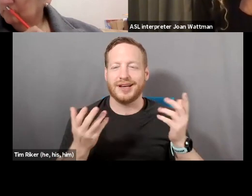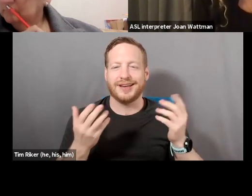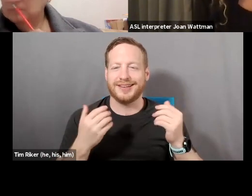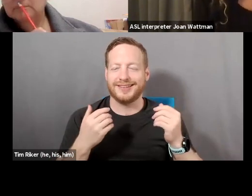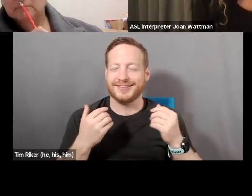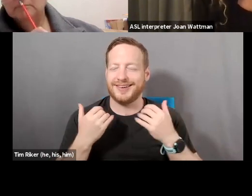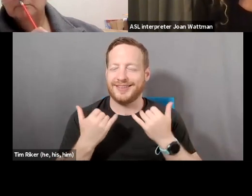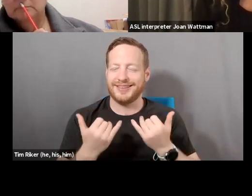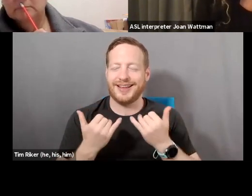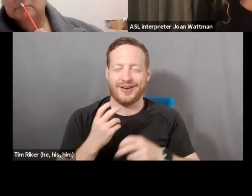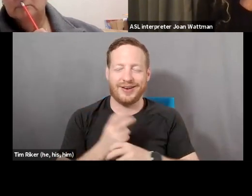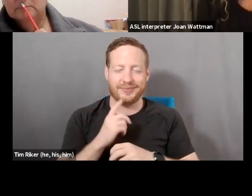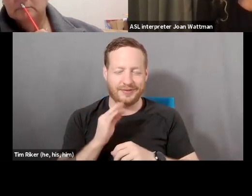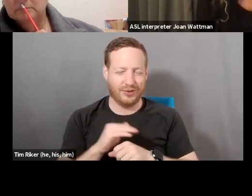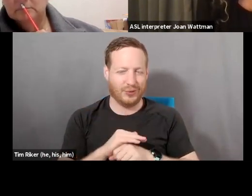out. And